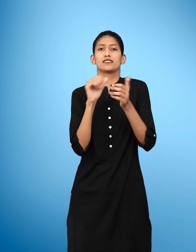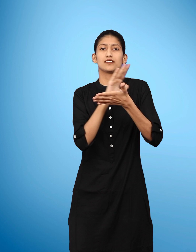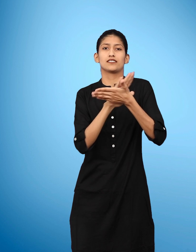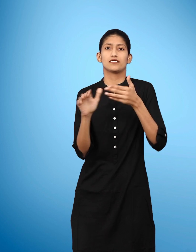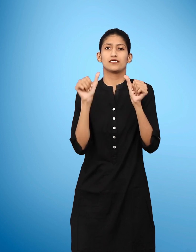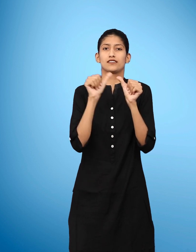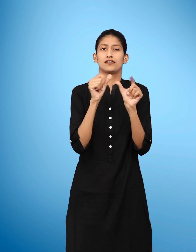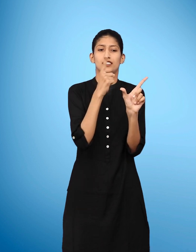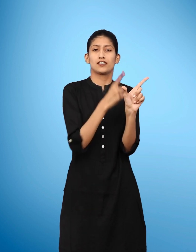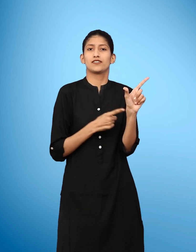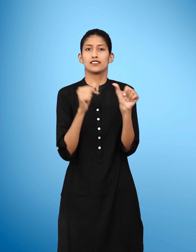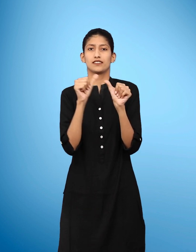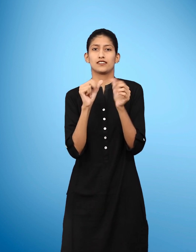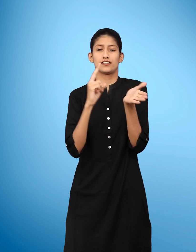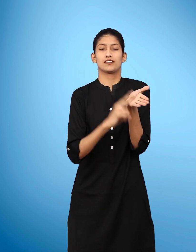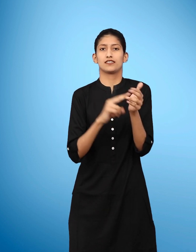This had two distinct features.